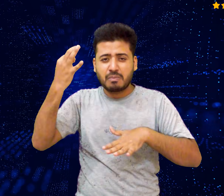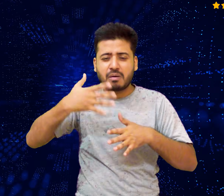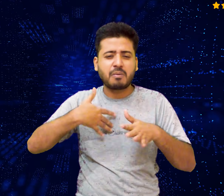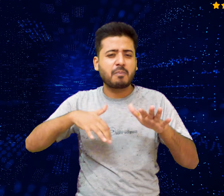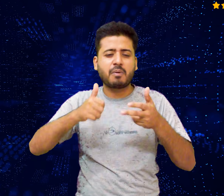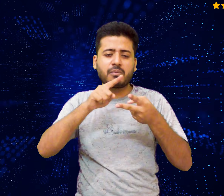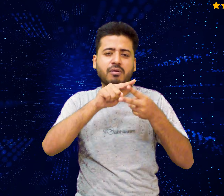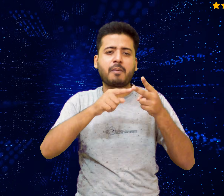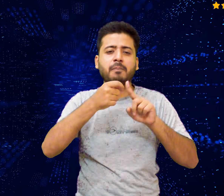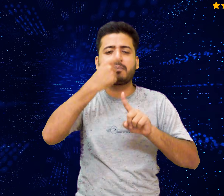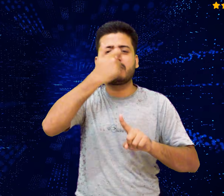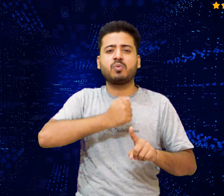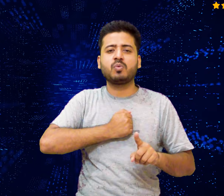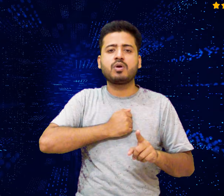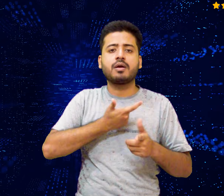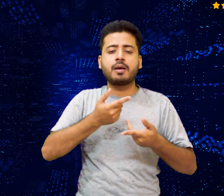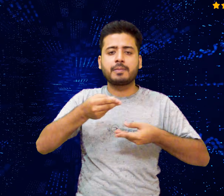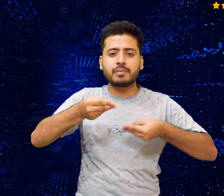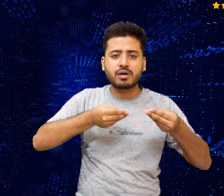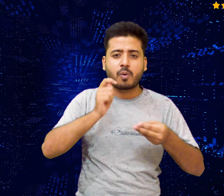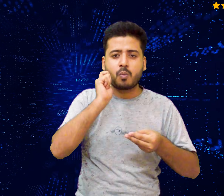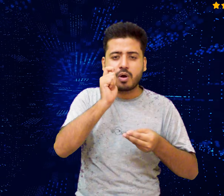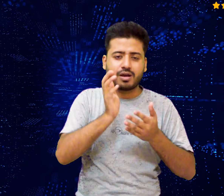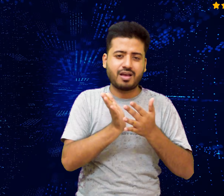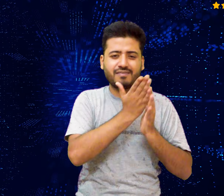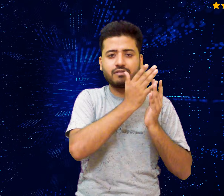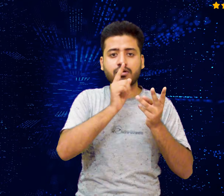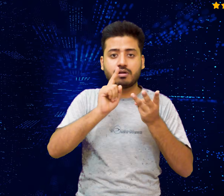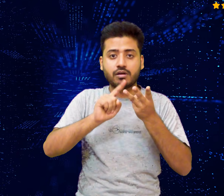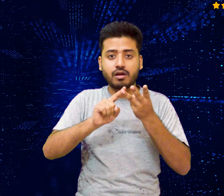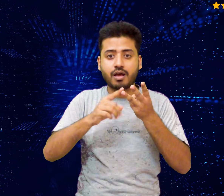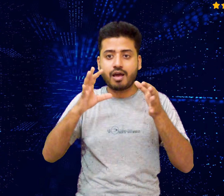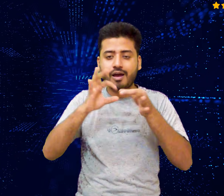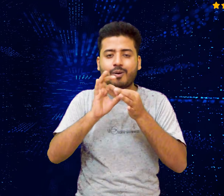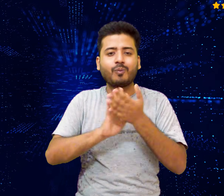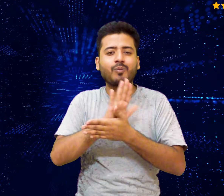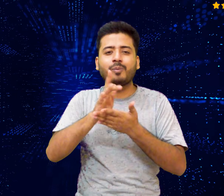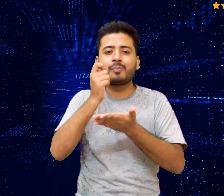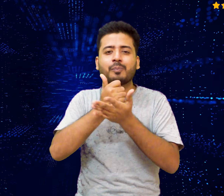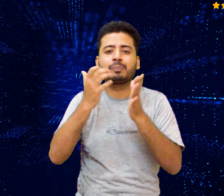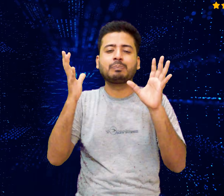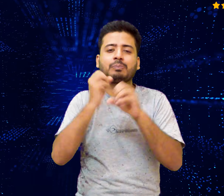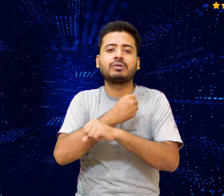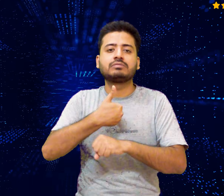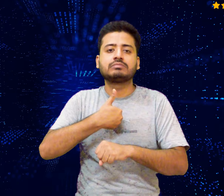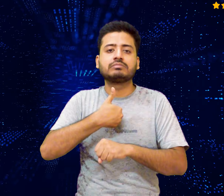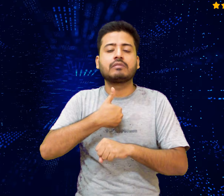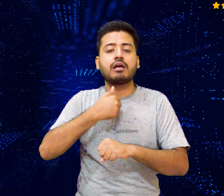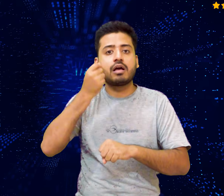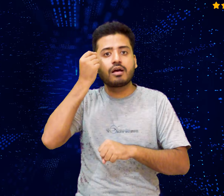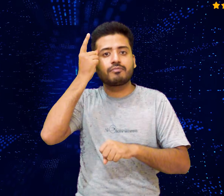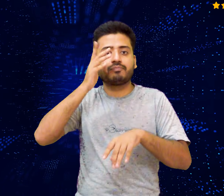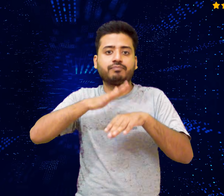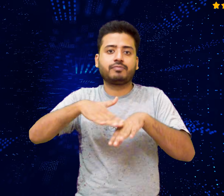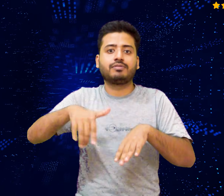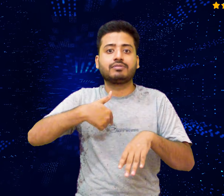port-out authorization. Choose a strong, unique passcode or PIN not used for any other accounts. Verify the lock